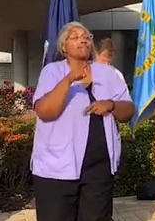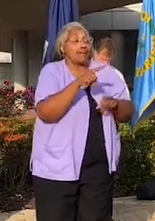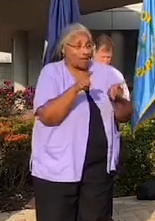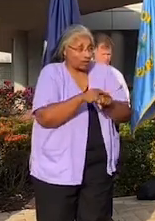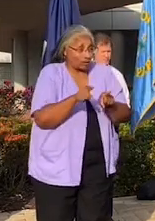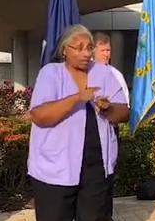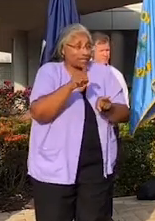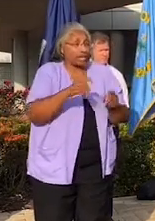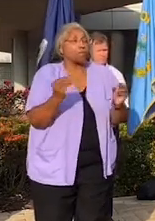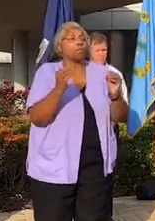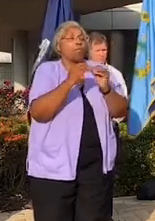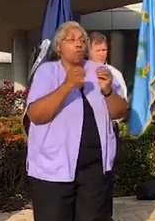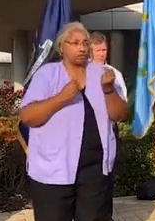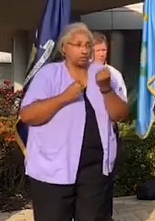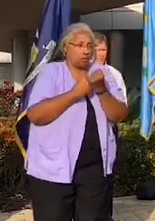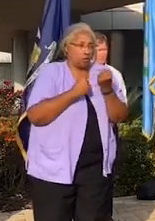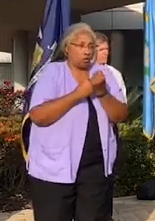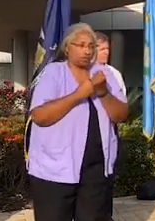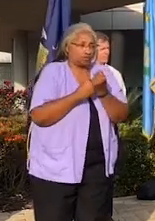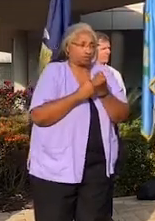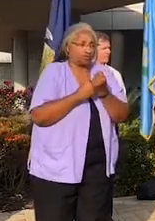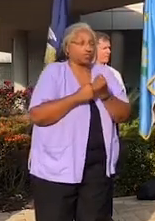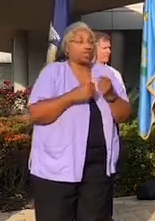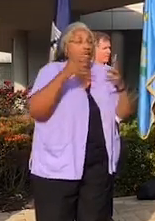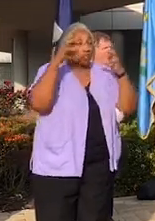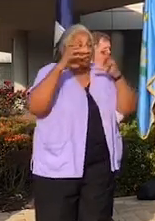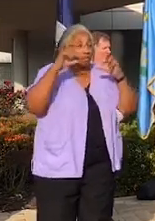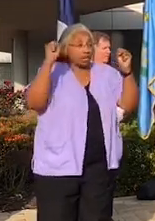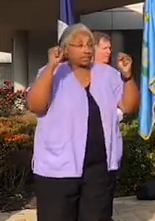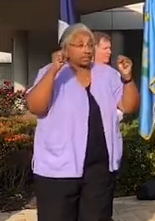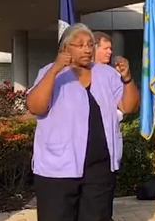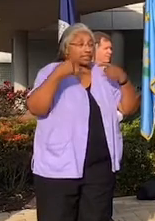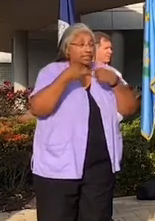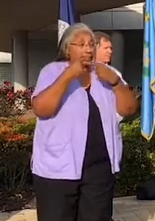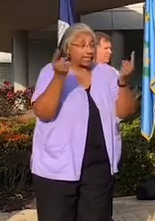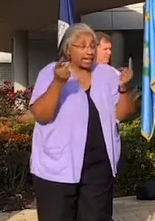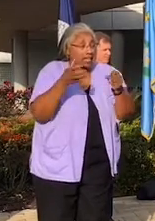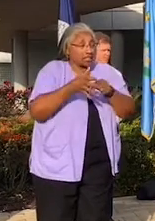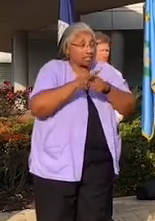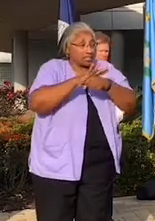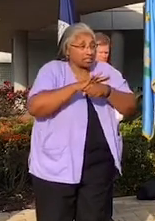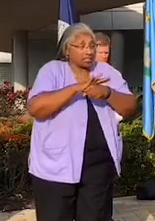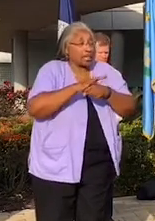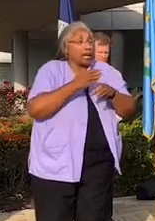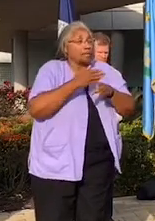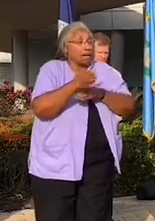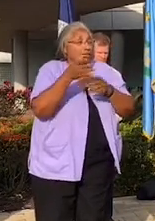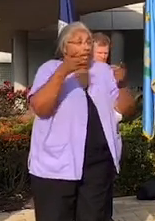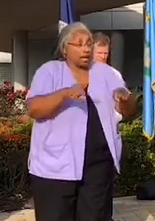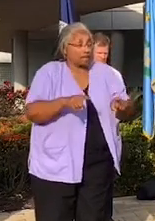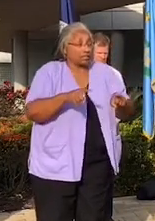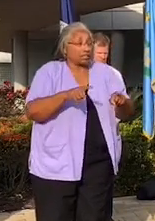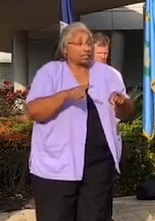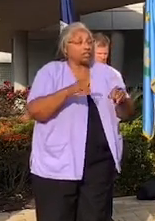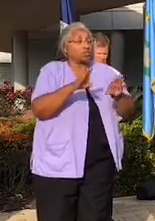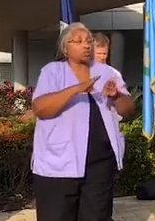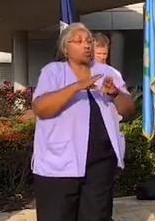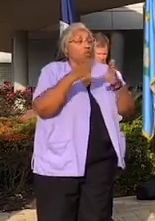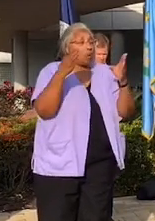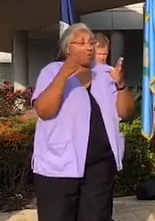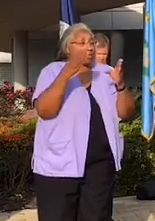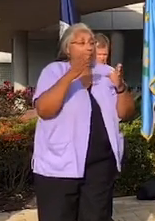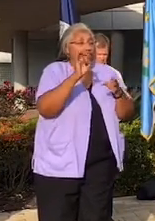support. And so the president to declare COVID-19 a major disaster, to unlock several